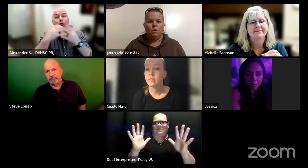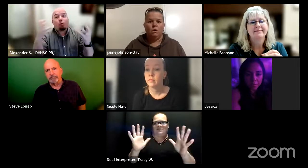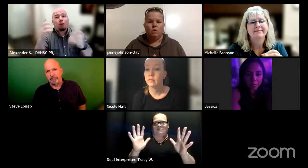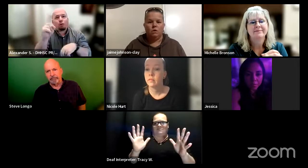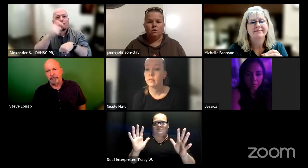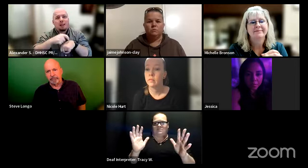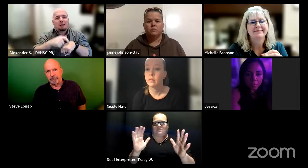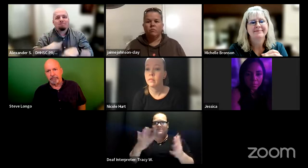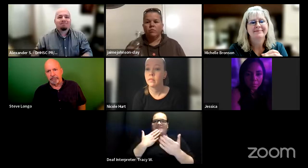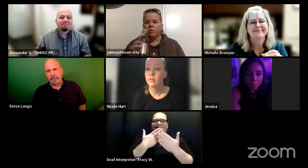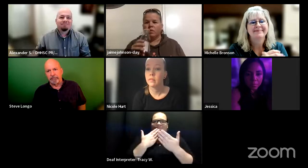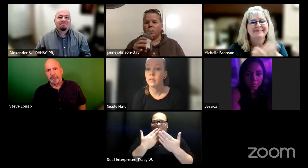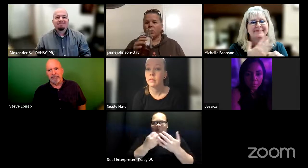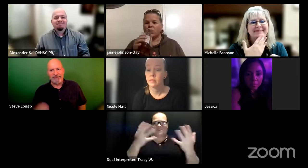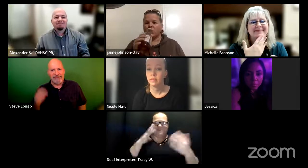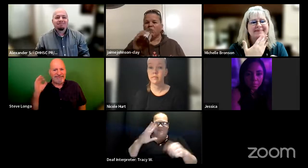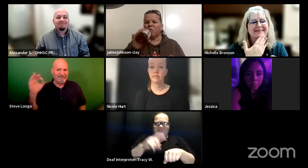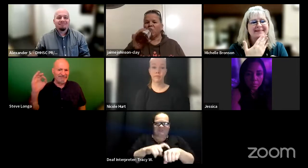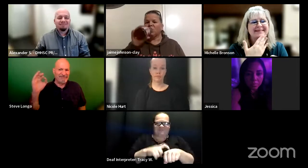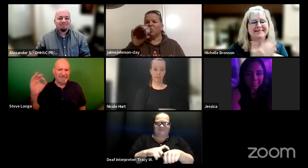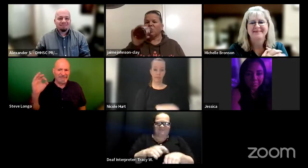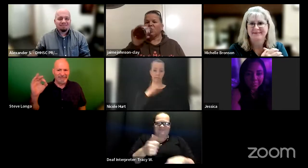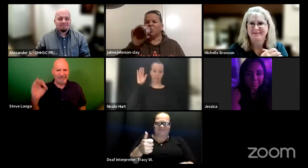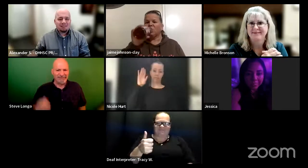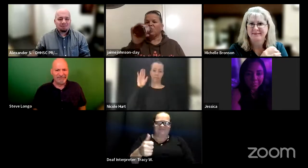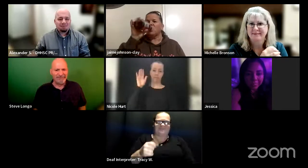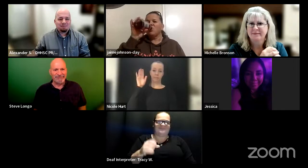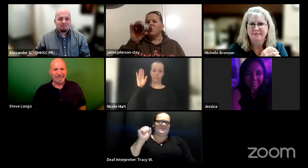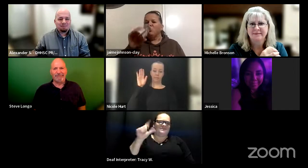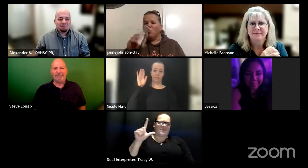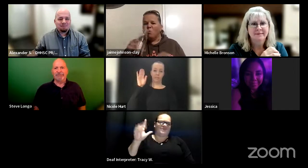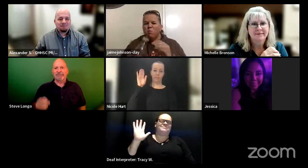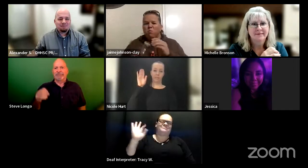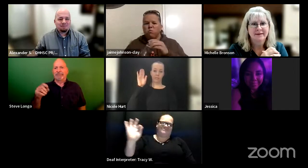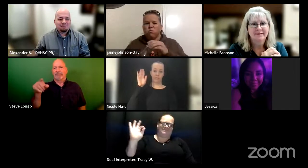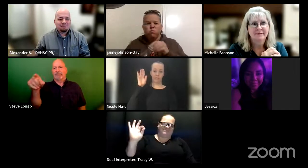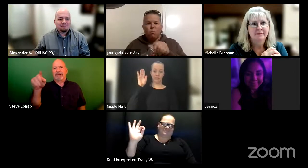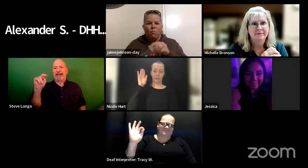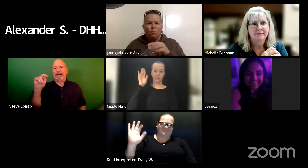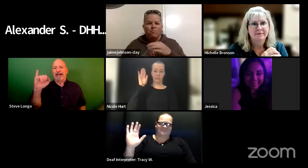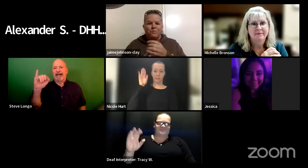one reach out from the one person. So thank you for your time.